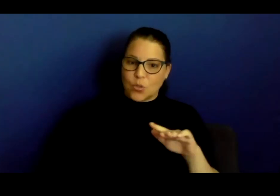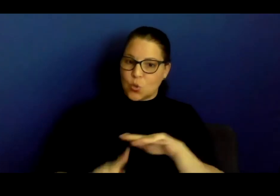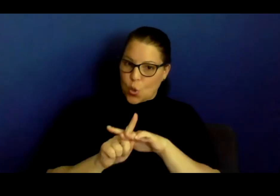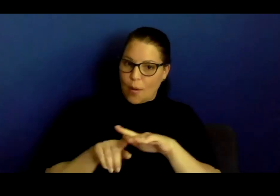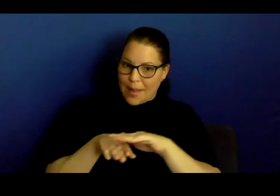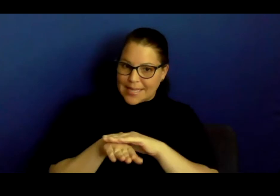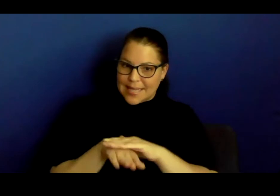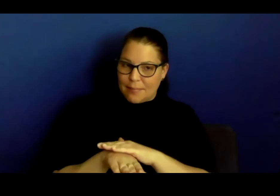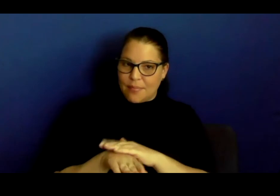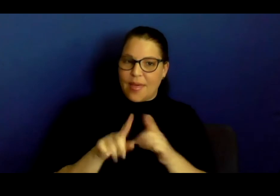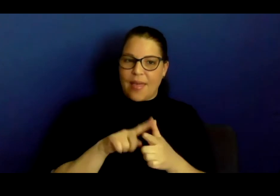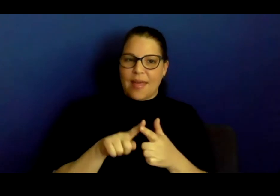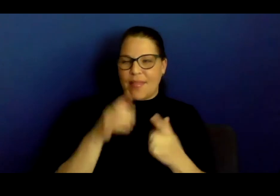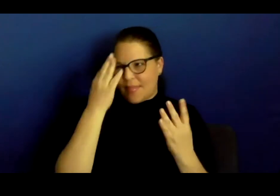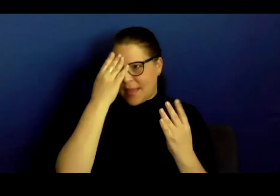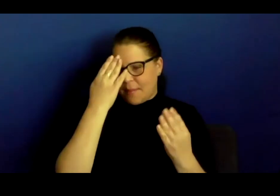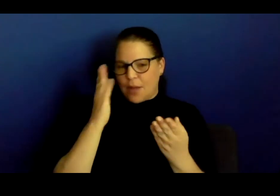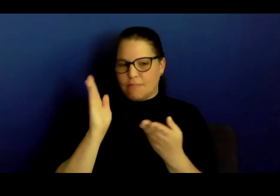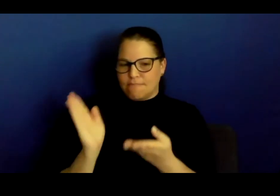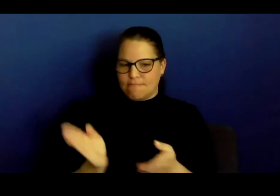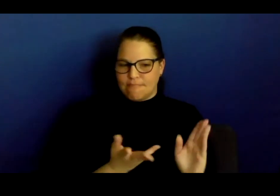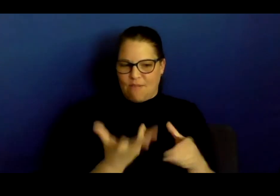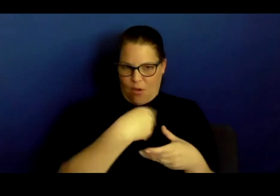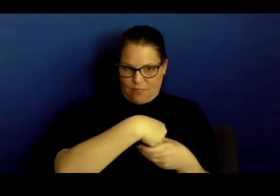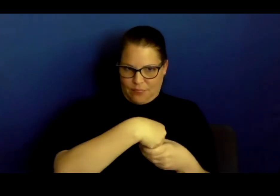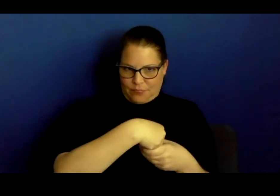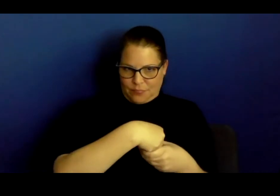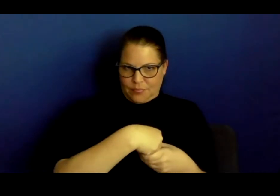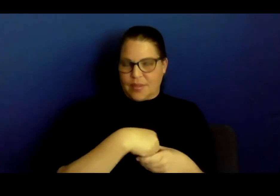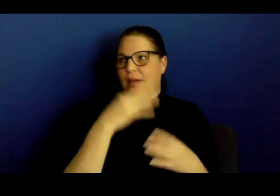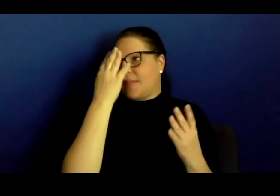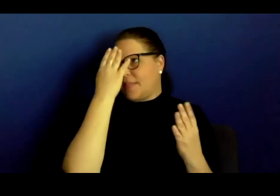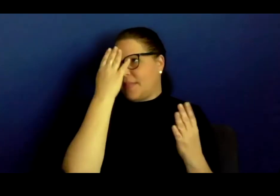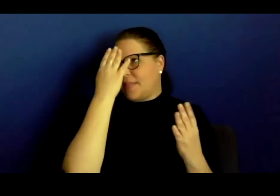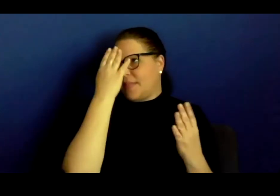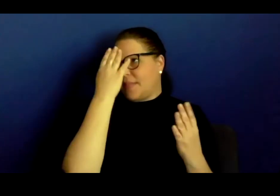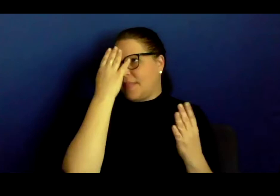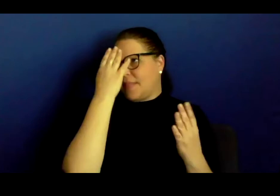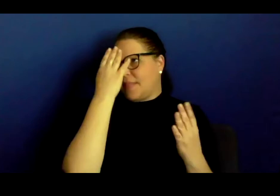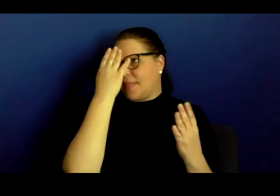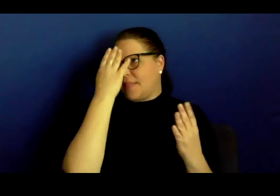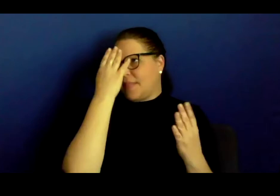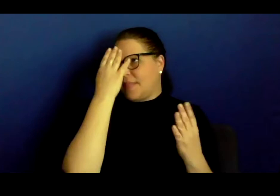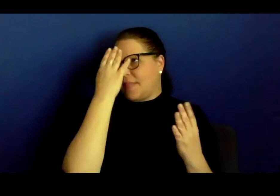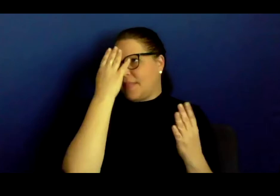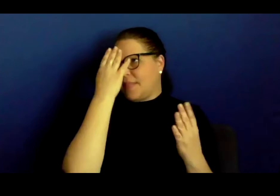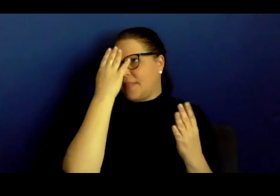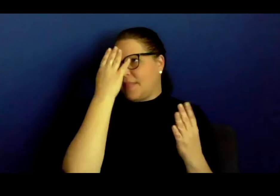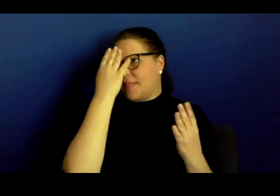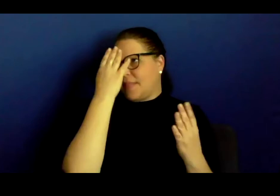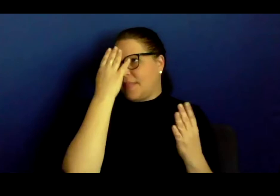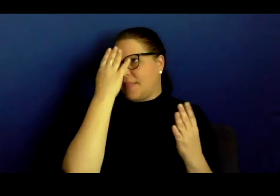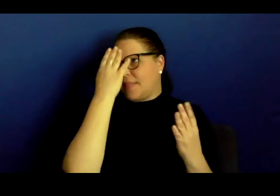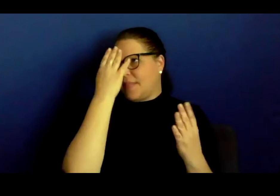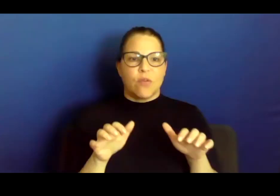the logistics. And everything that you want to consider, right? Location, is it accessible? Who's your audience?